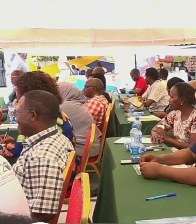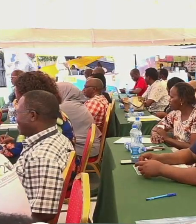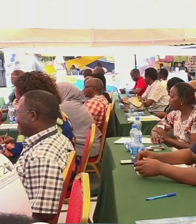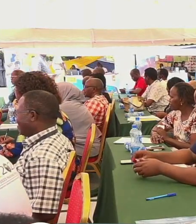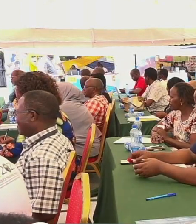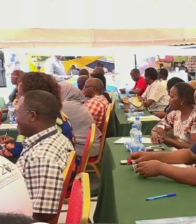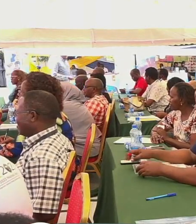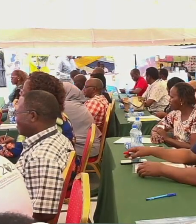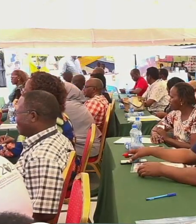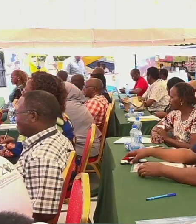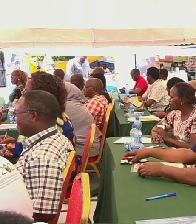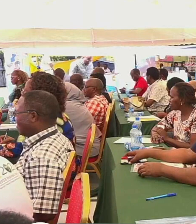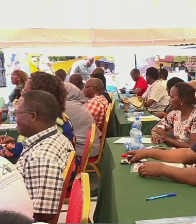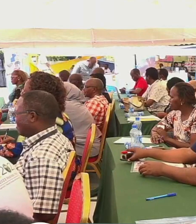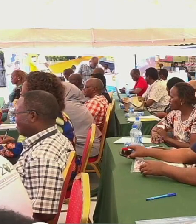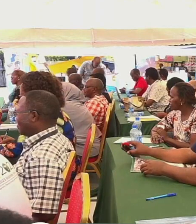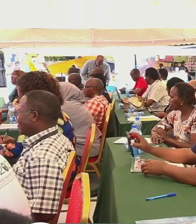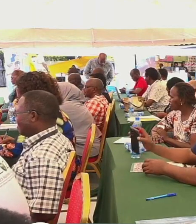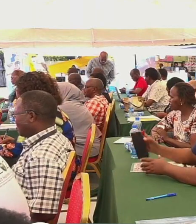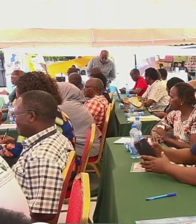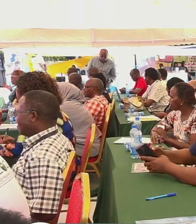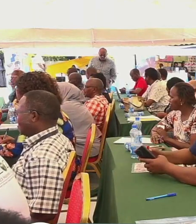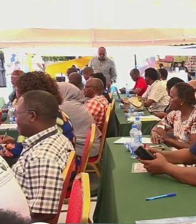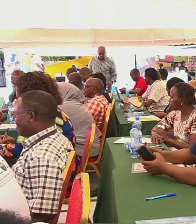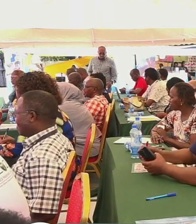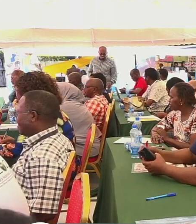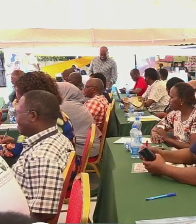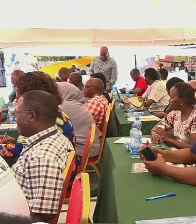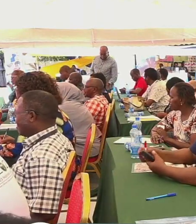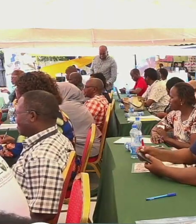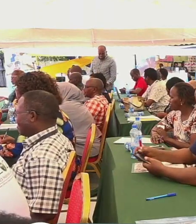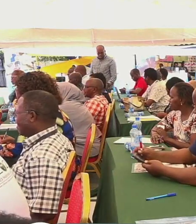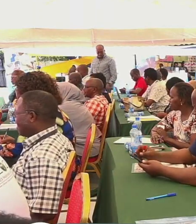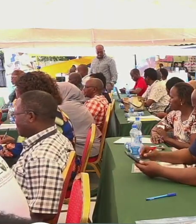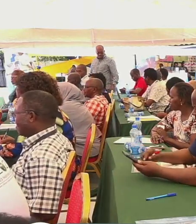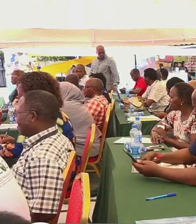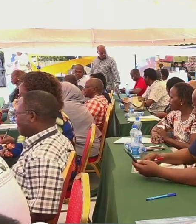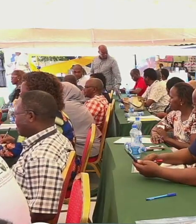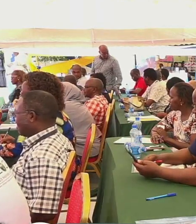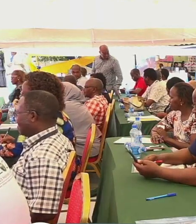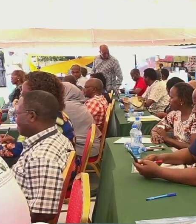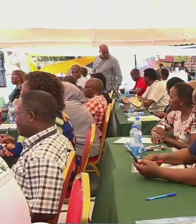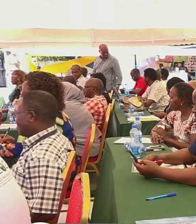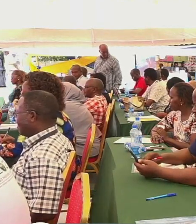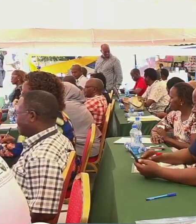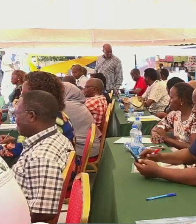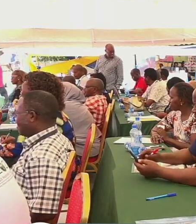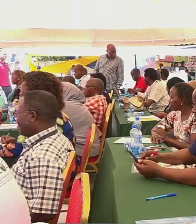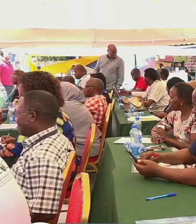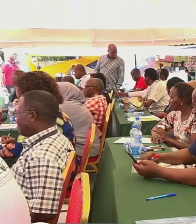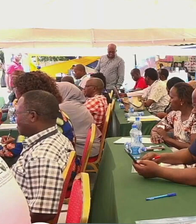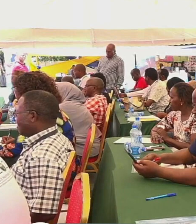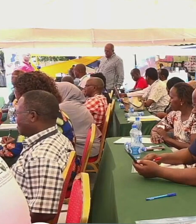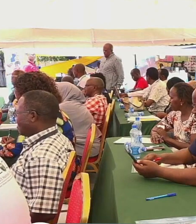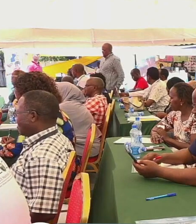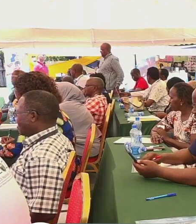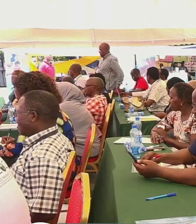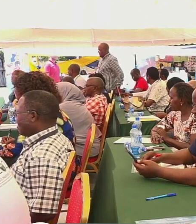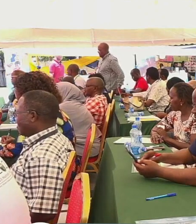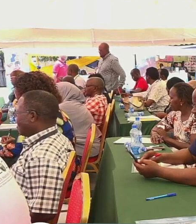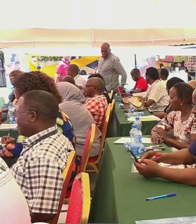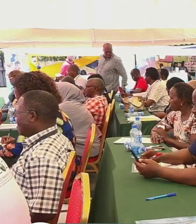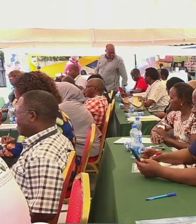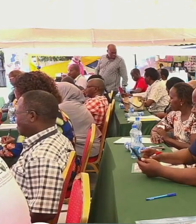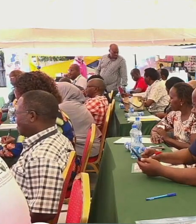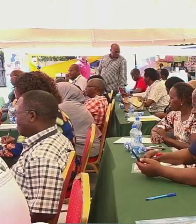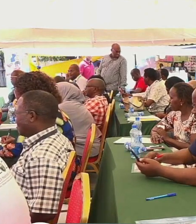In ECD, I'll only do ECD because we did not get the data from our health colleagues. So